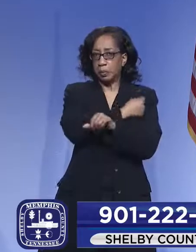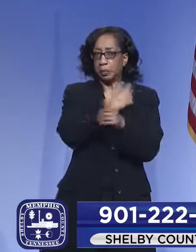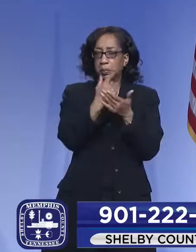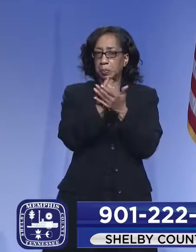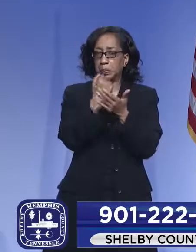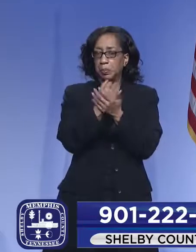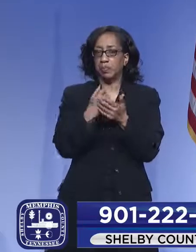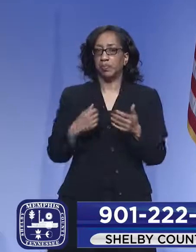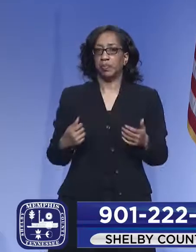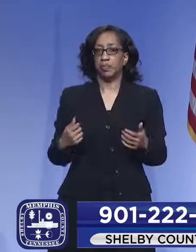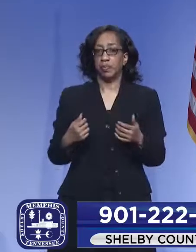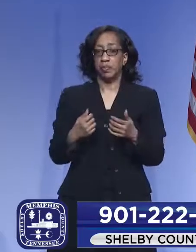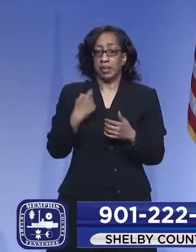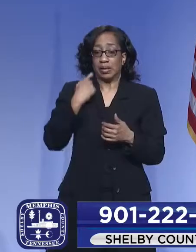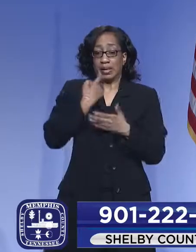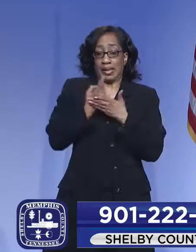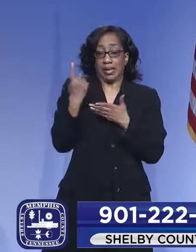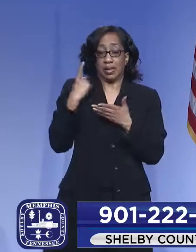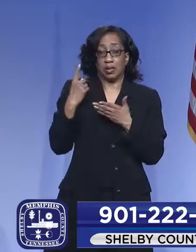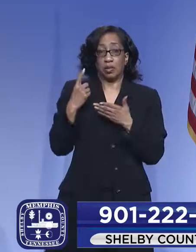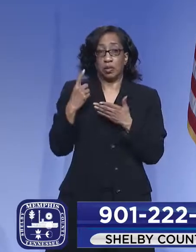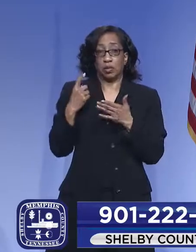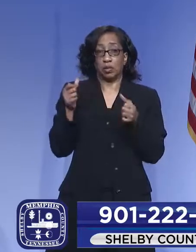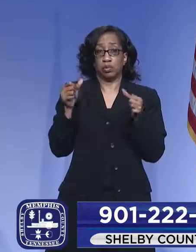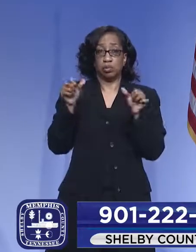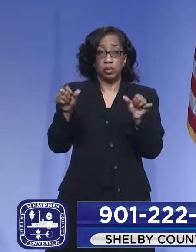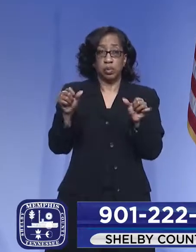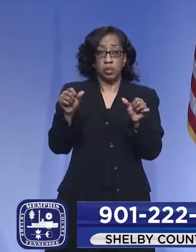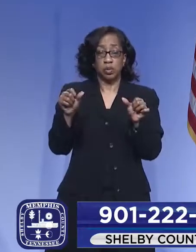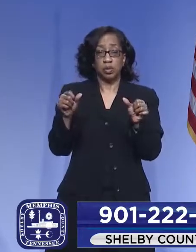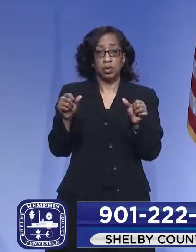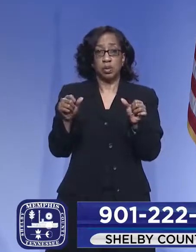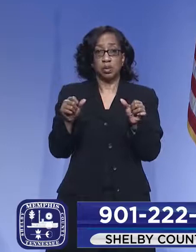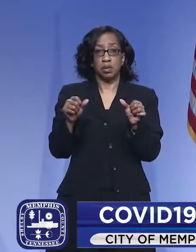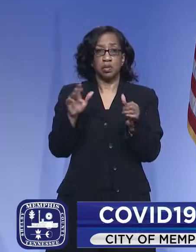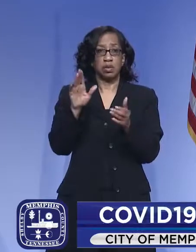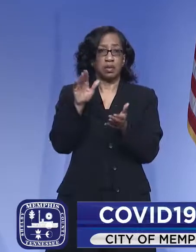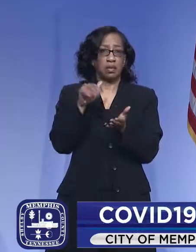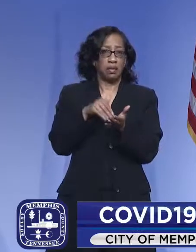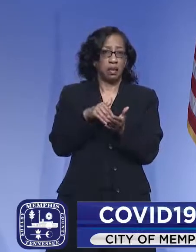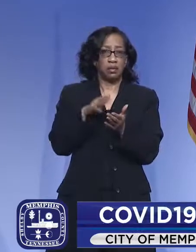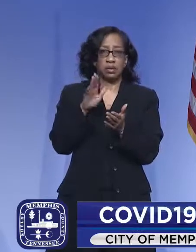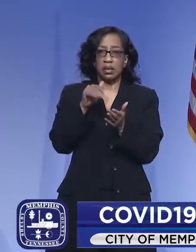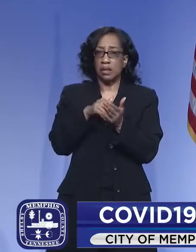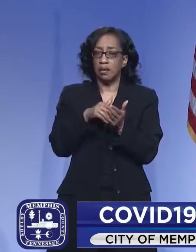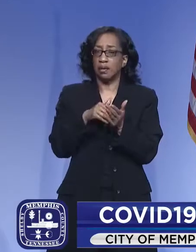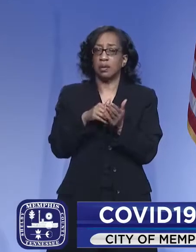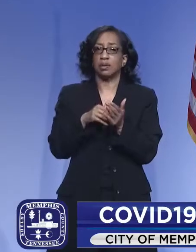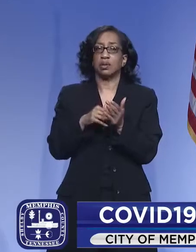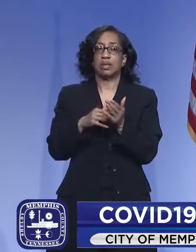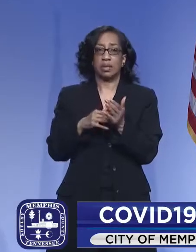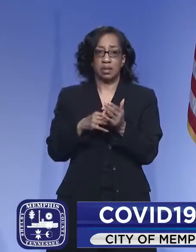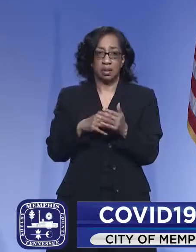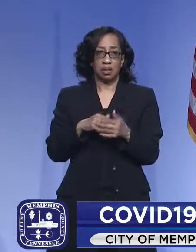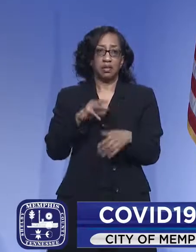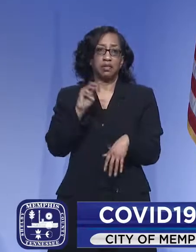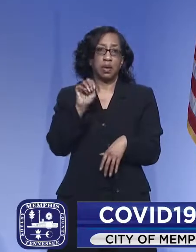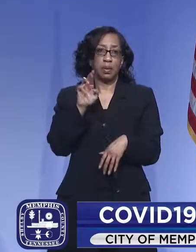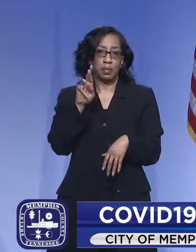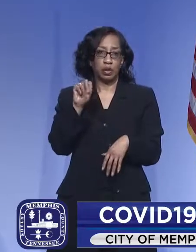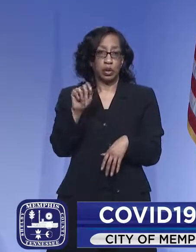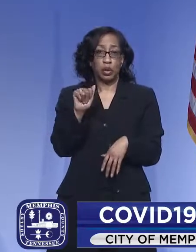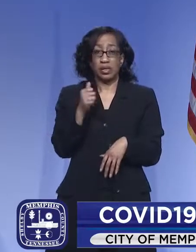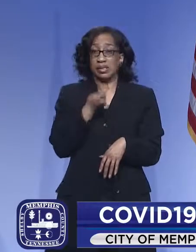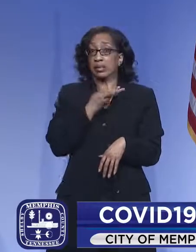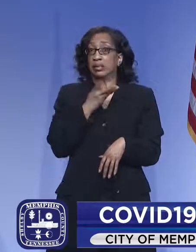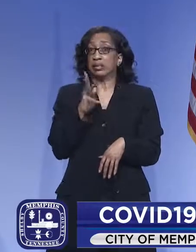we posted the opportunity for thousands of doses of Moderna, and we had several hundred people take us up on that. We will continue to